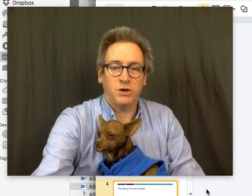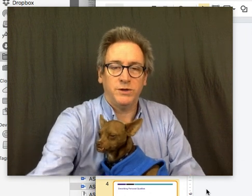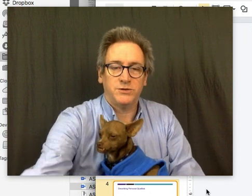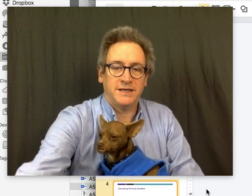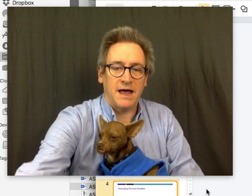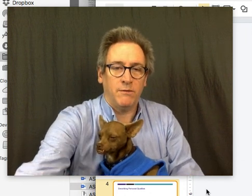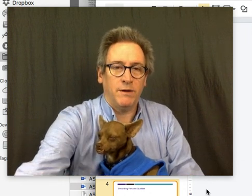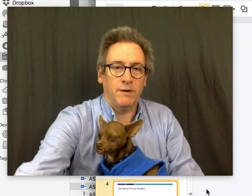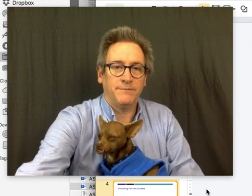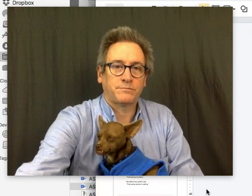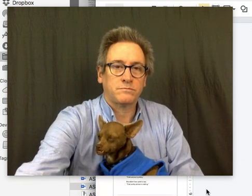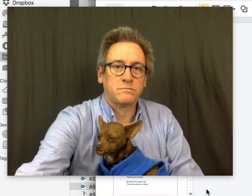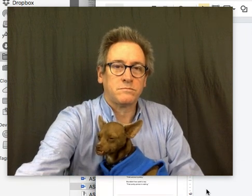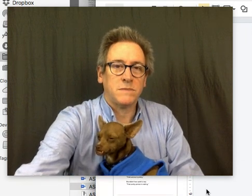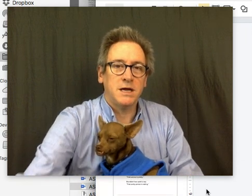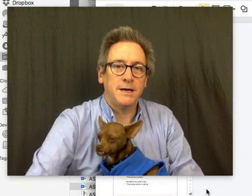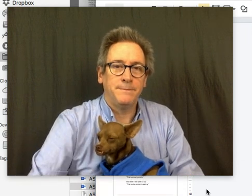So we treat it that way.